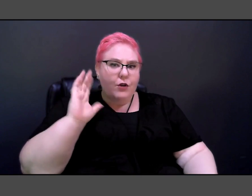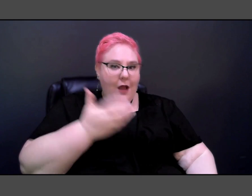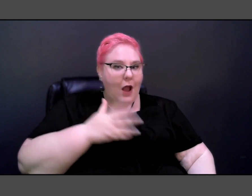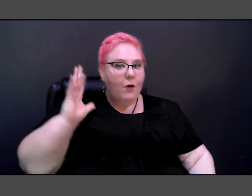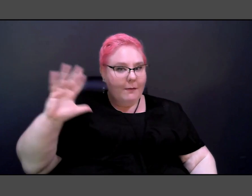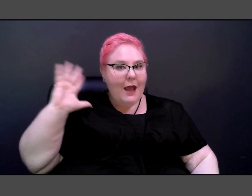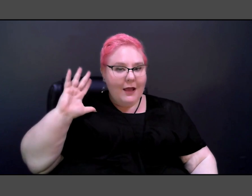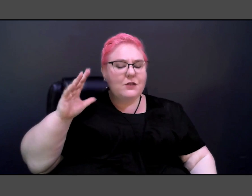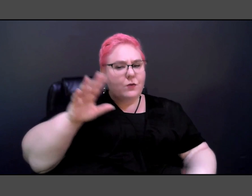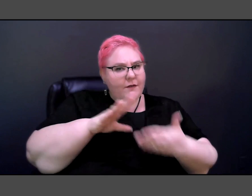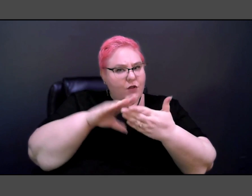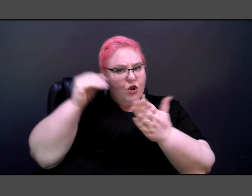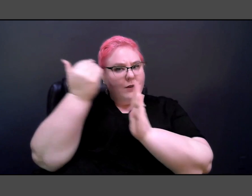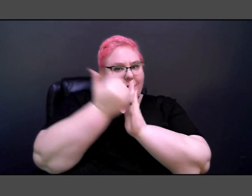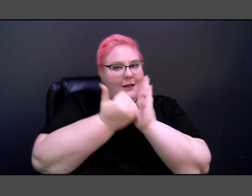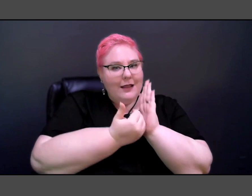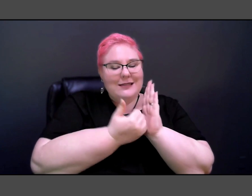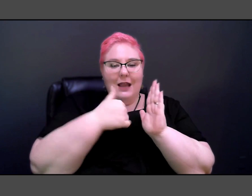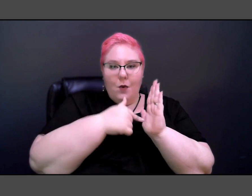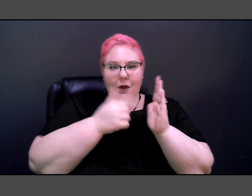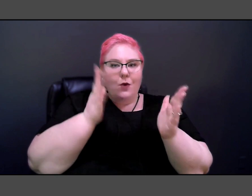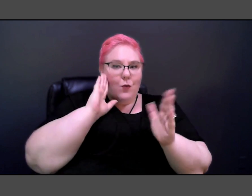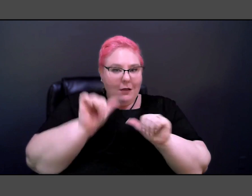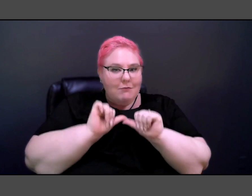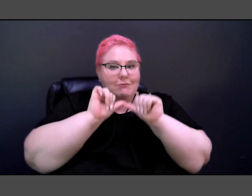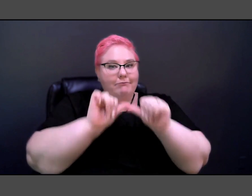keep just moving those forward.